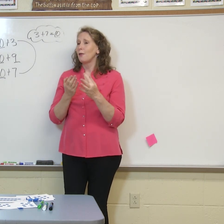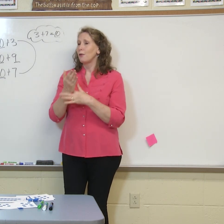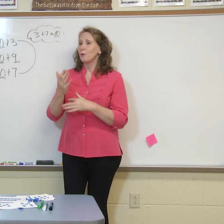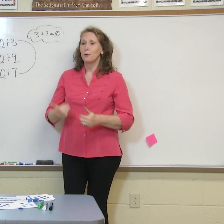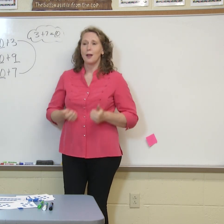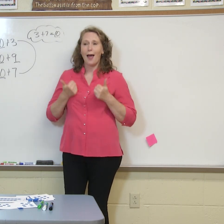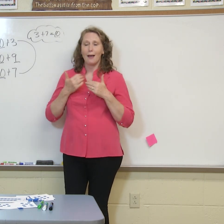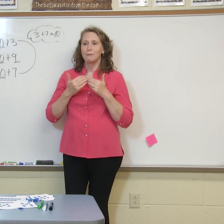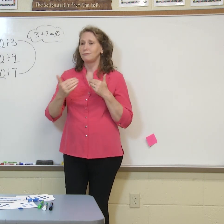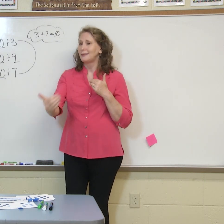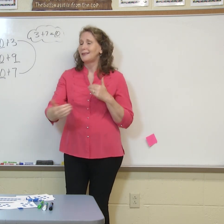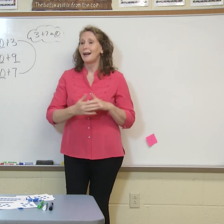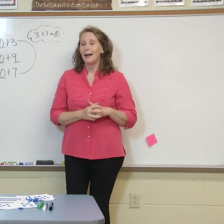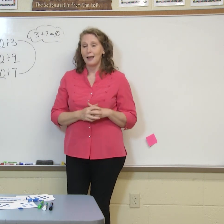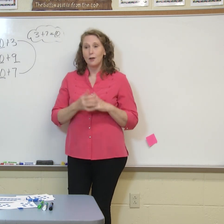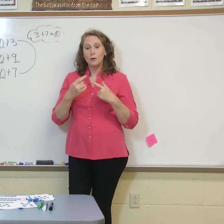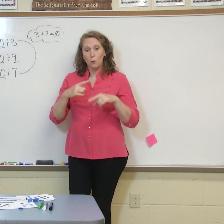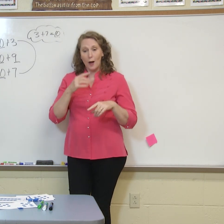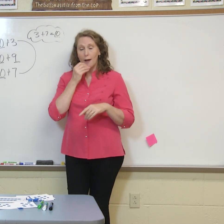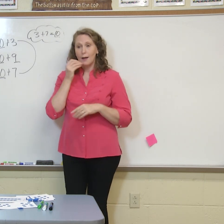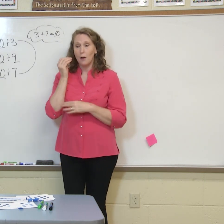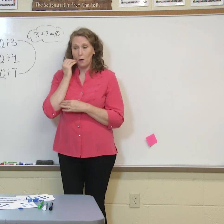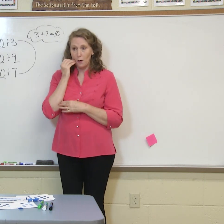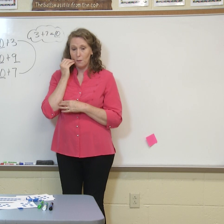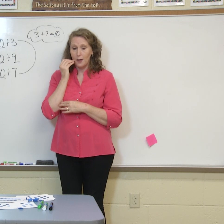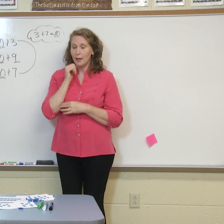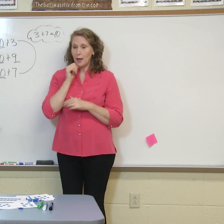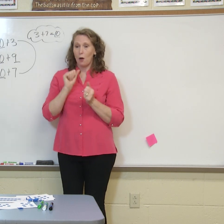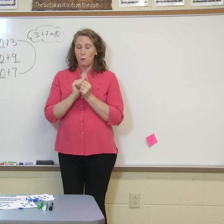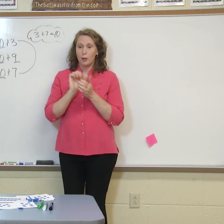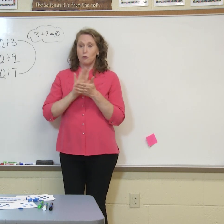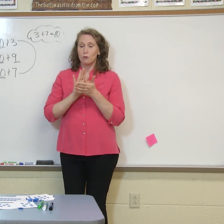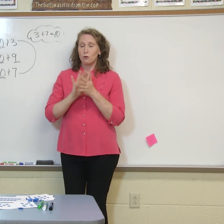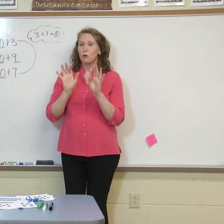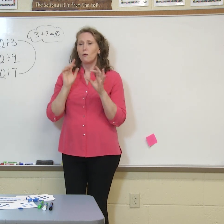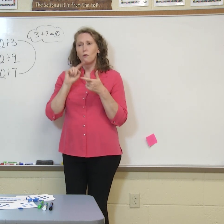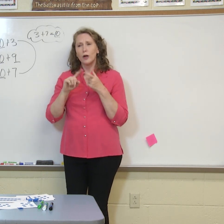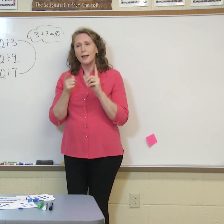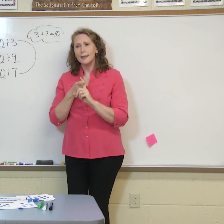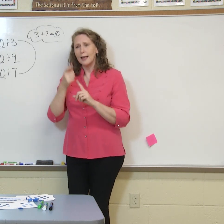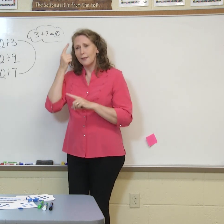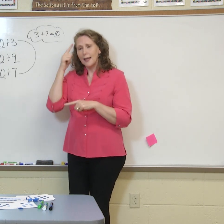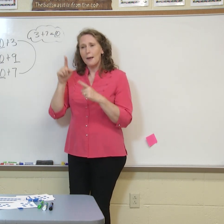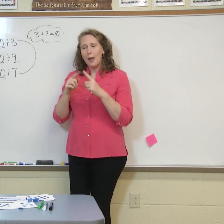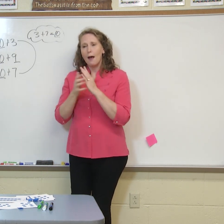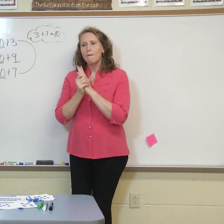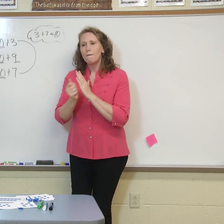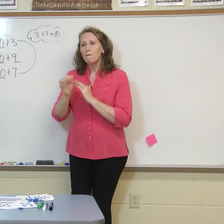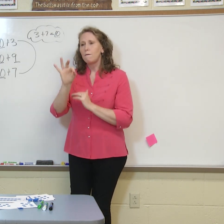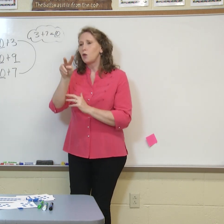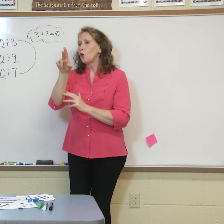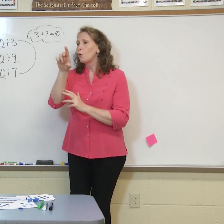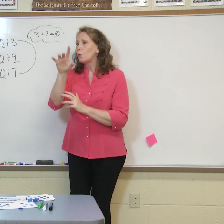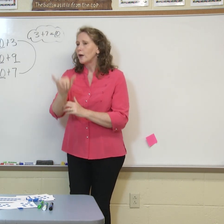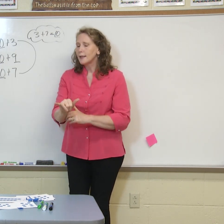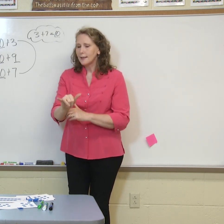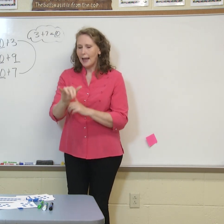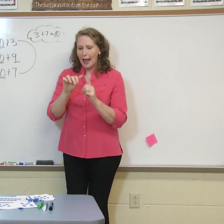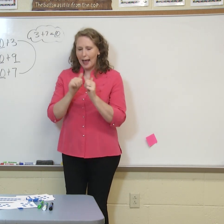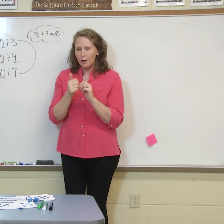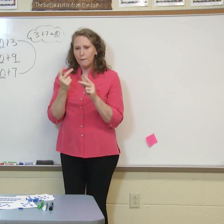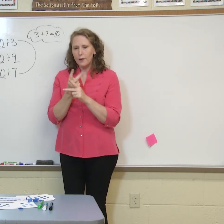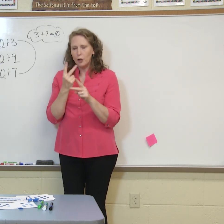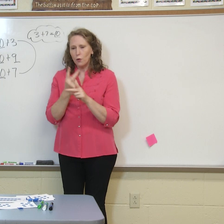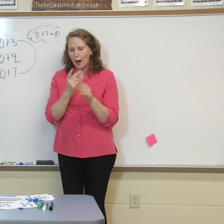entire life. So while you're at home and not with your school friends, think about fluency. Think about your strategies and see